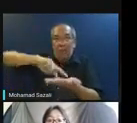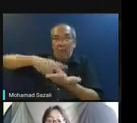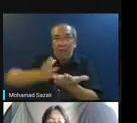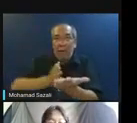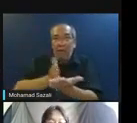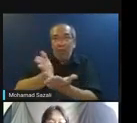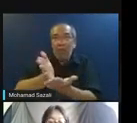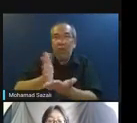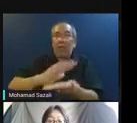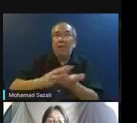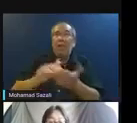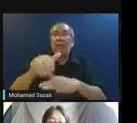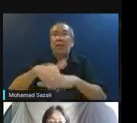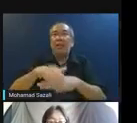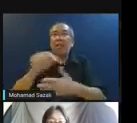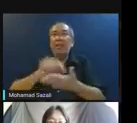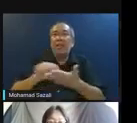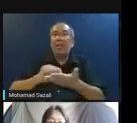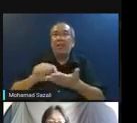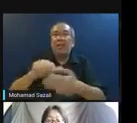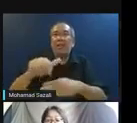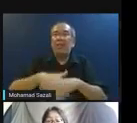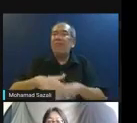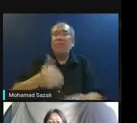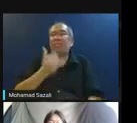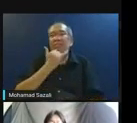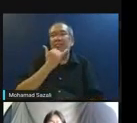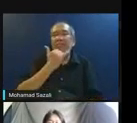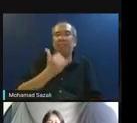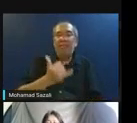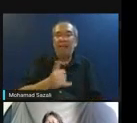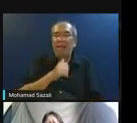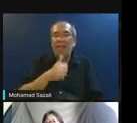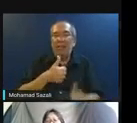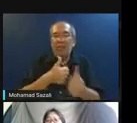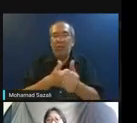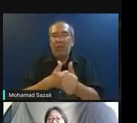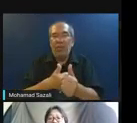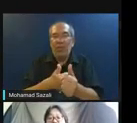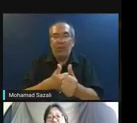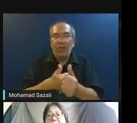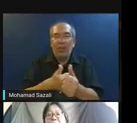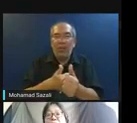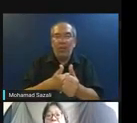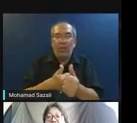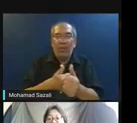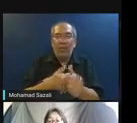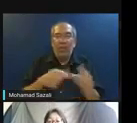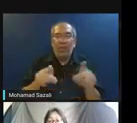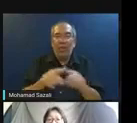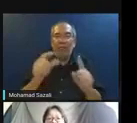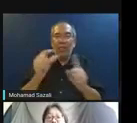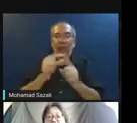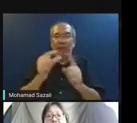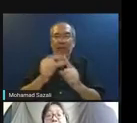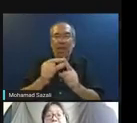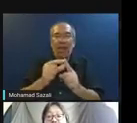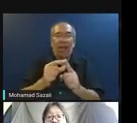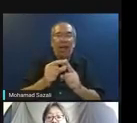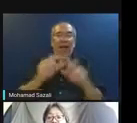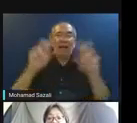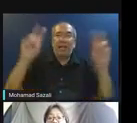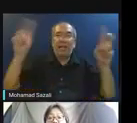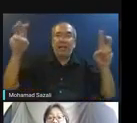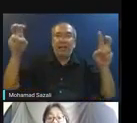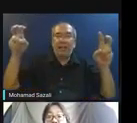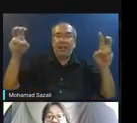So let's say if I have something in Malay and I wish to write it down, so I have to write according to the correct